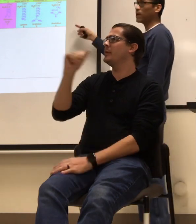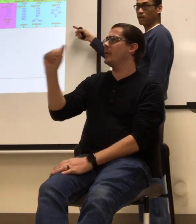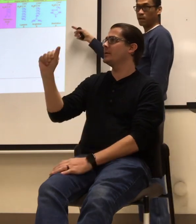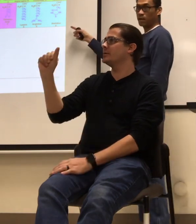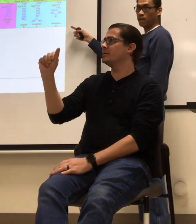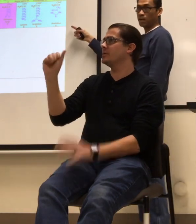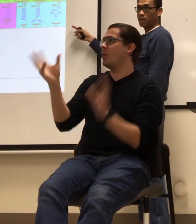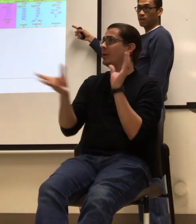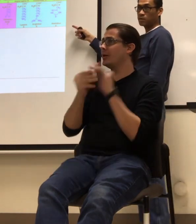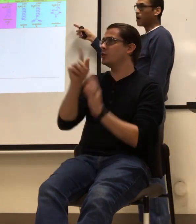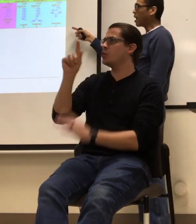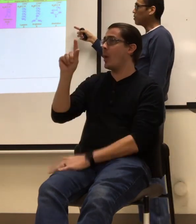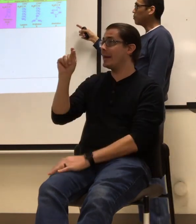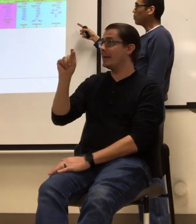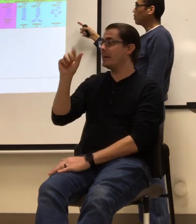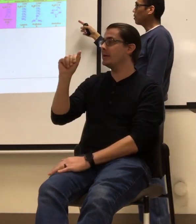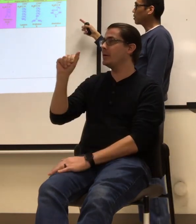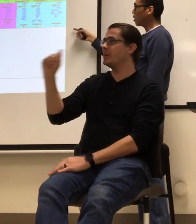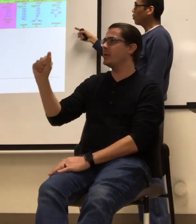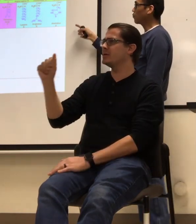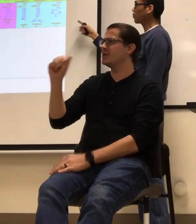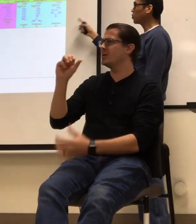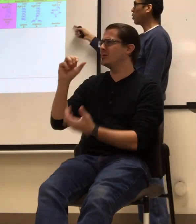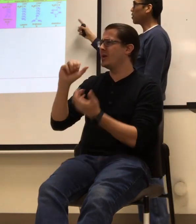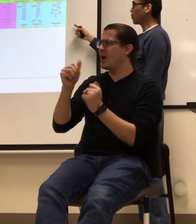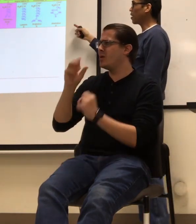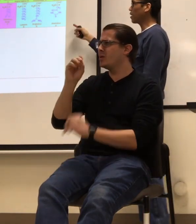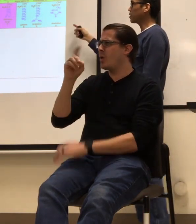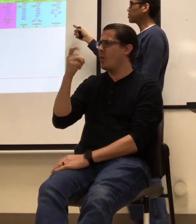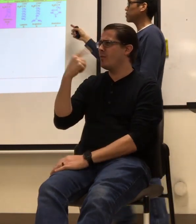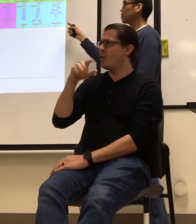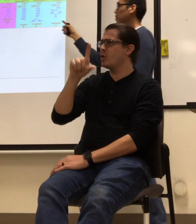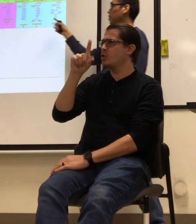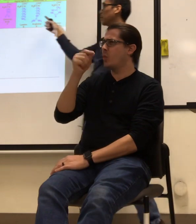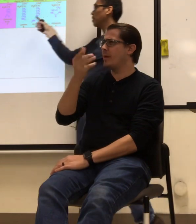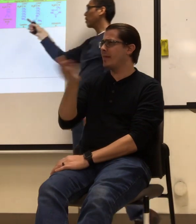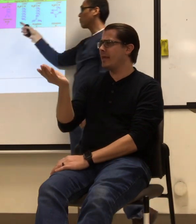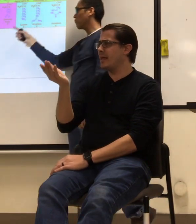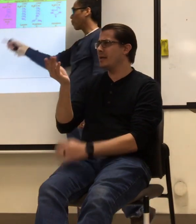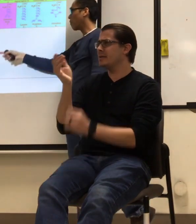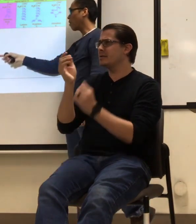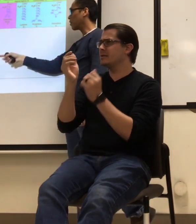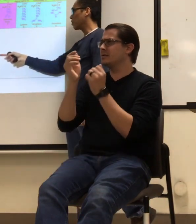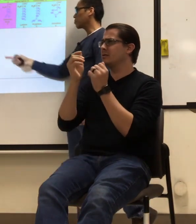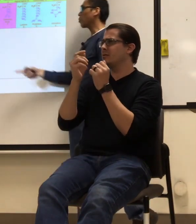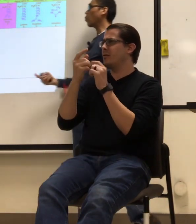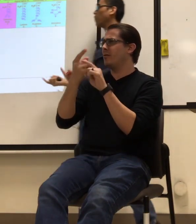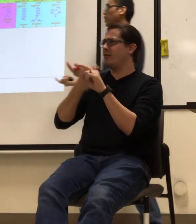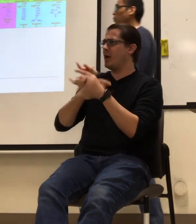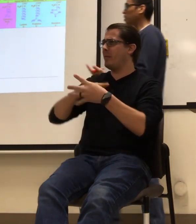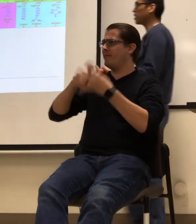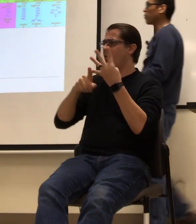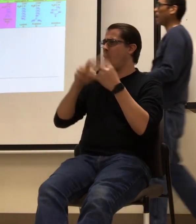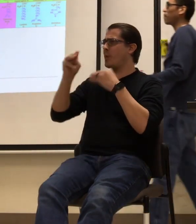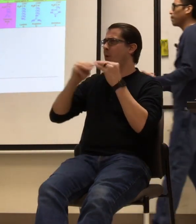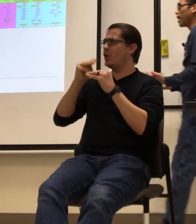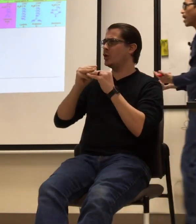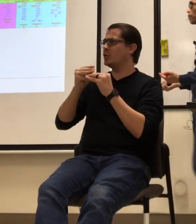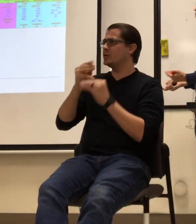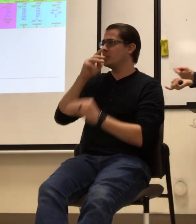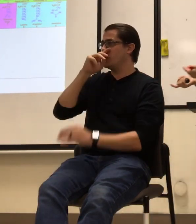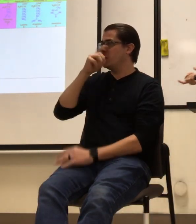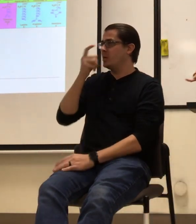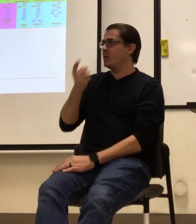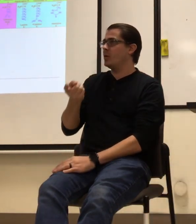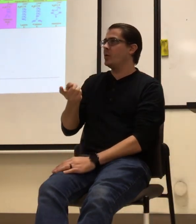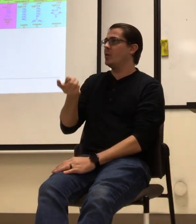There's 20. So how do you code for 20 things from 4 molecules? Well, the one thing we could say right off the